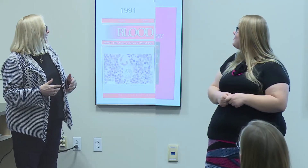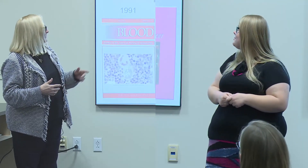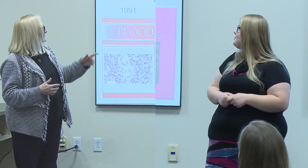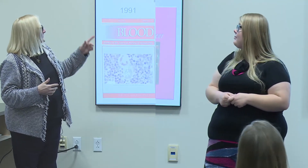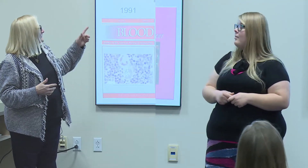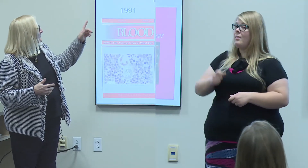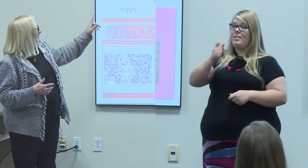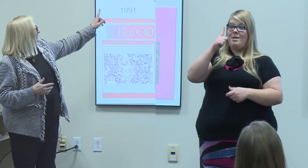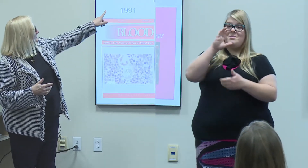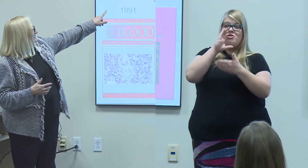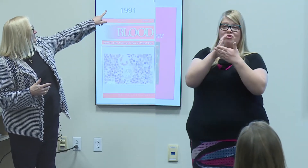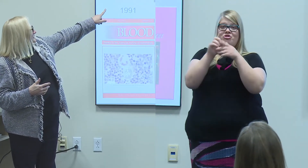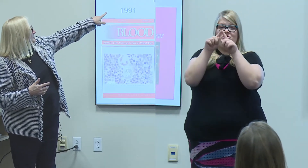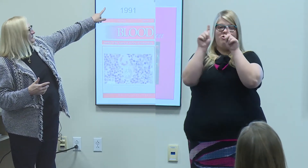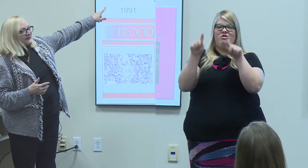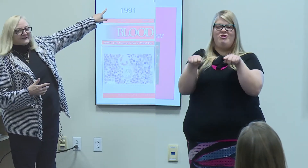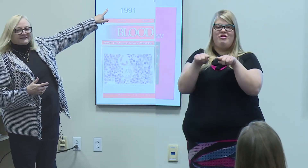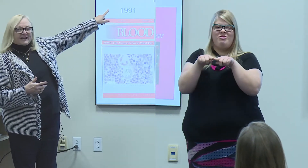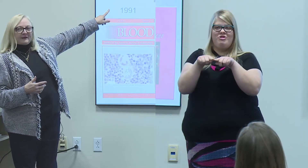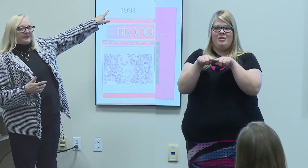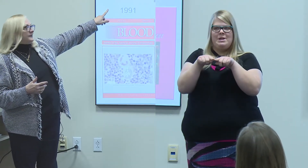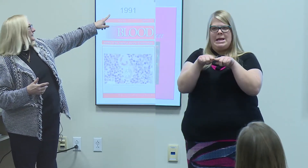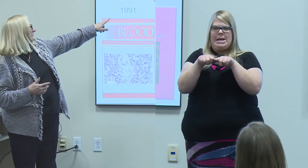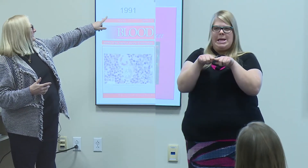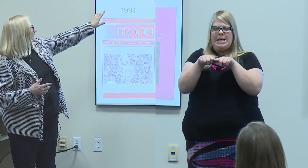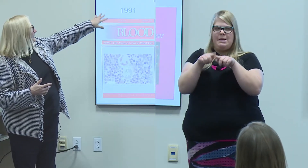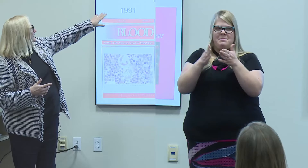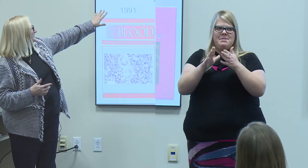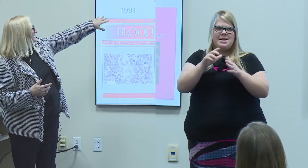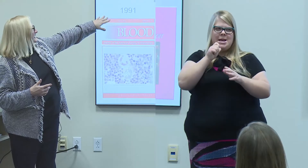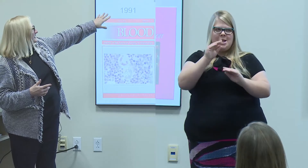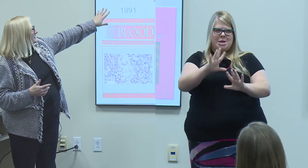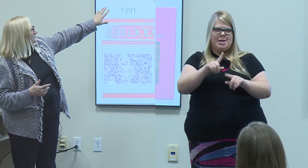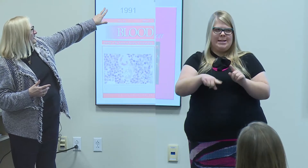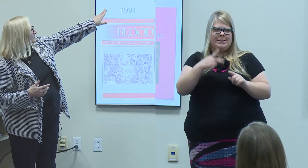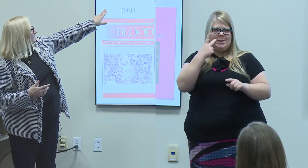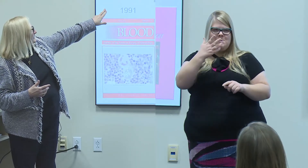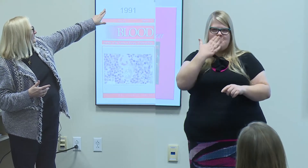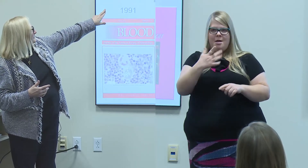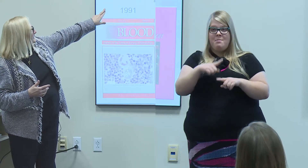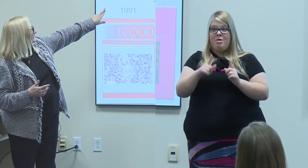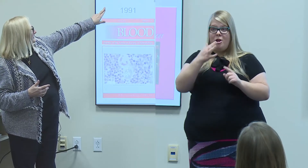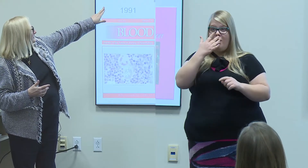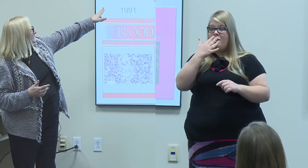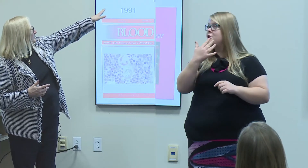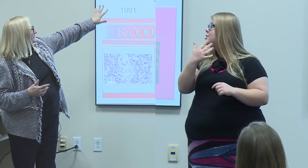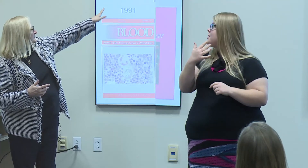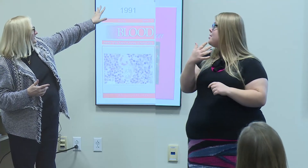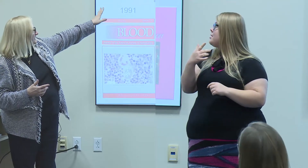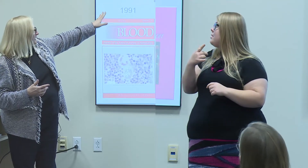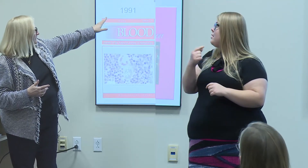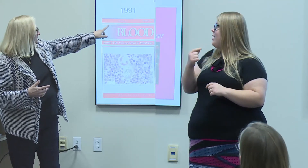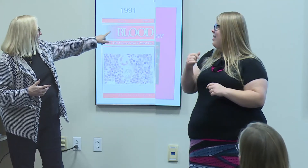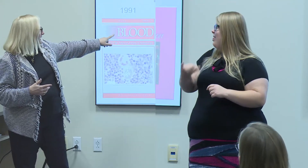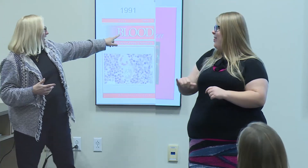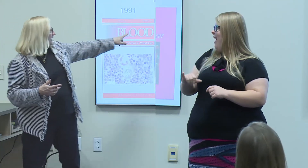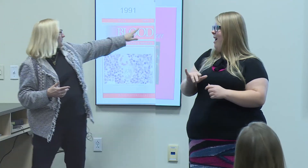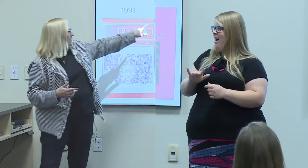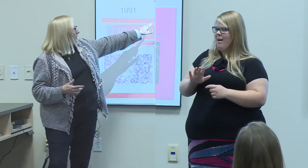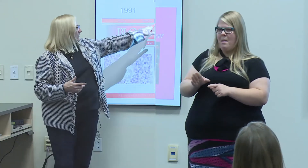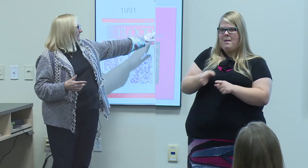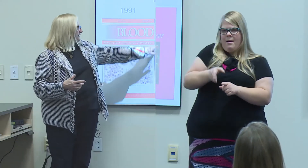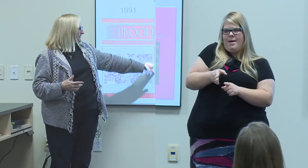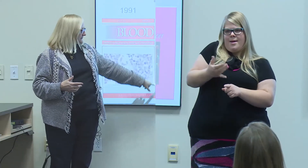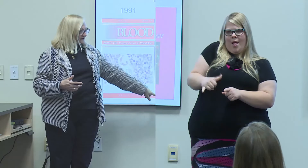And this little picture up here at the top, you can't really see it very well, but maybe you can see the colors.